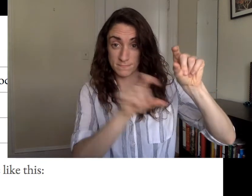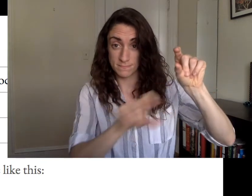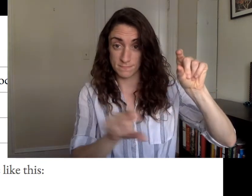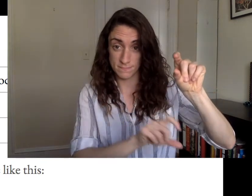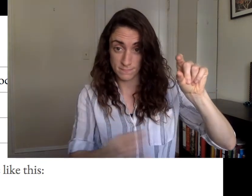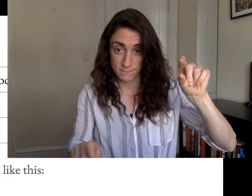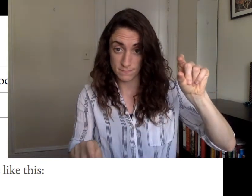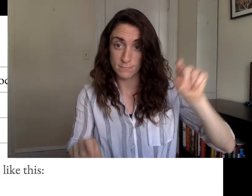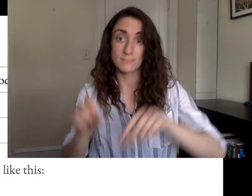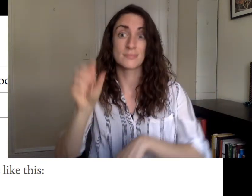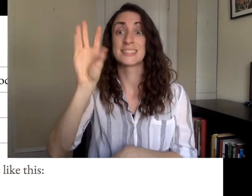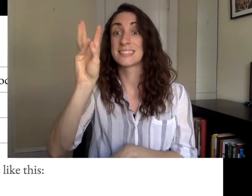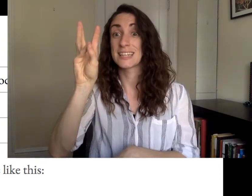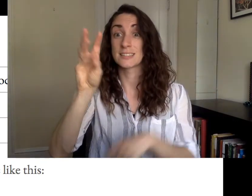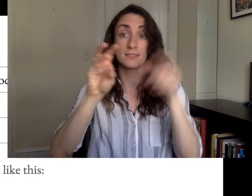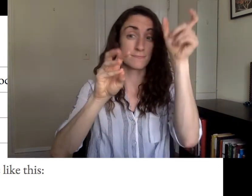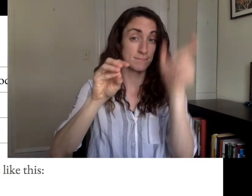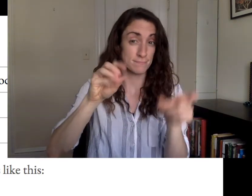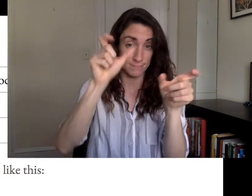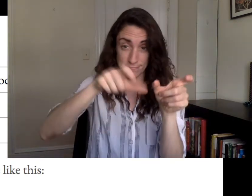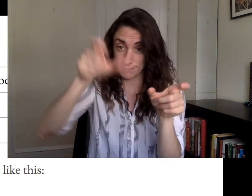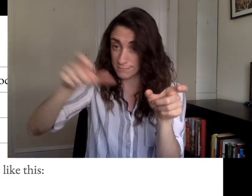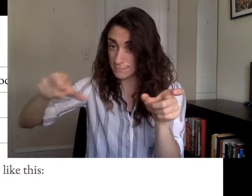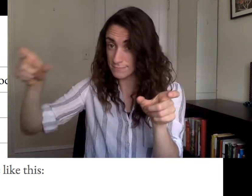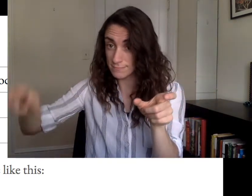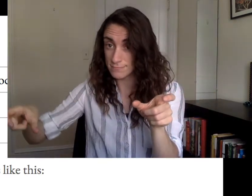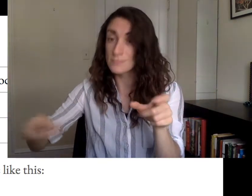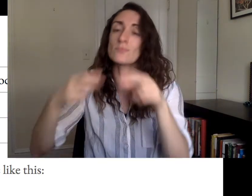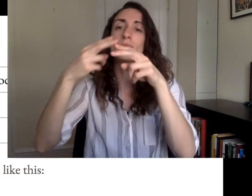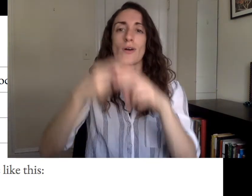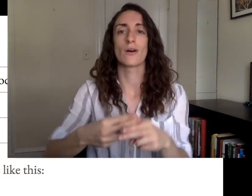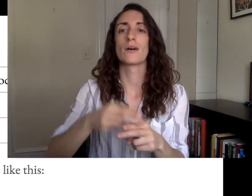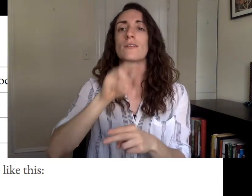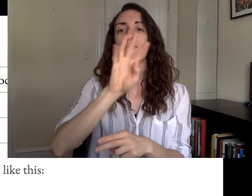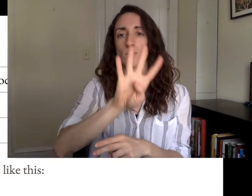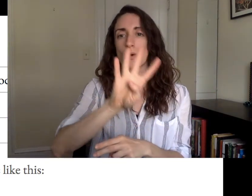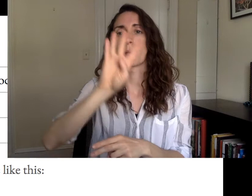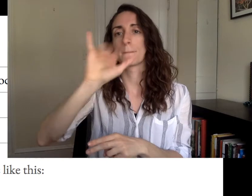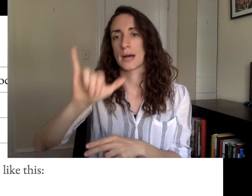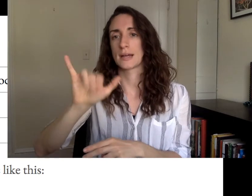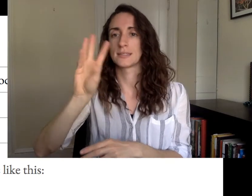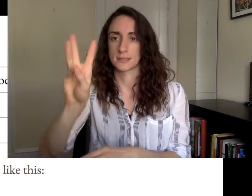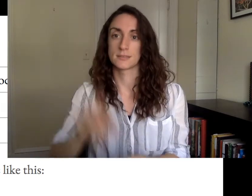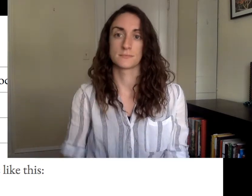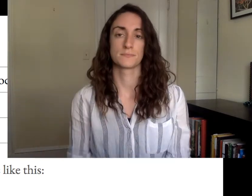If we had a matrix with 4 rows and 6 columns, we'd call that a 4 by 6 matrix.